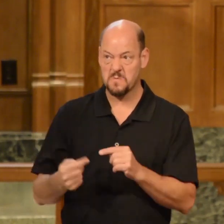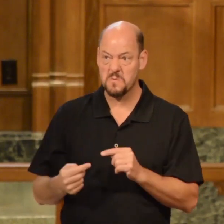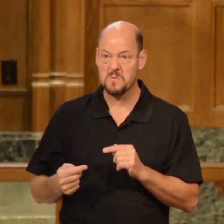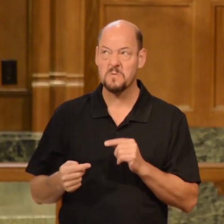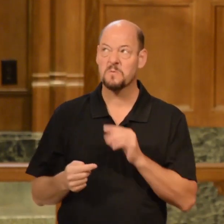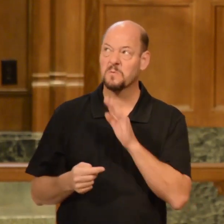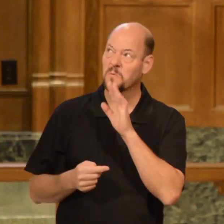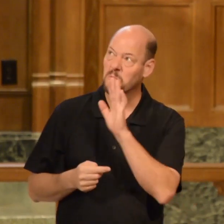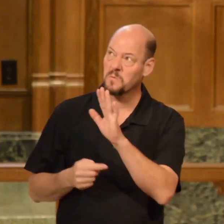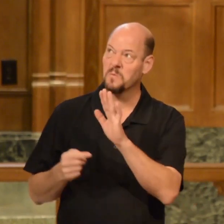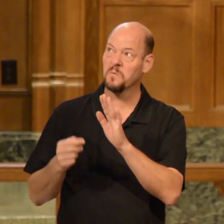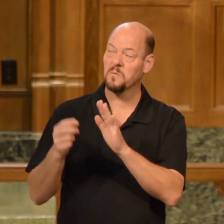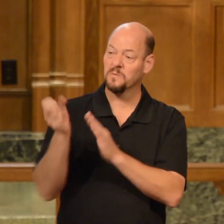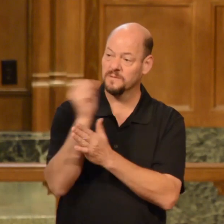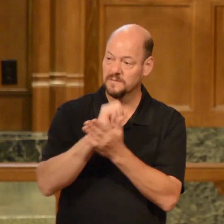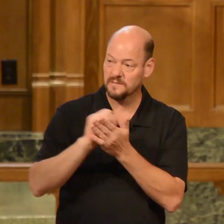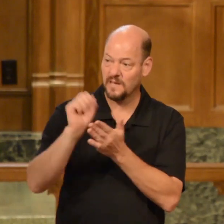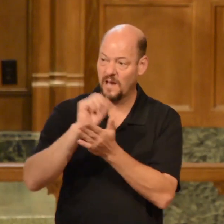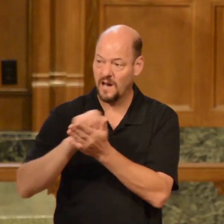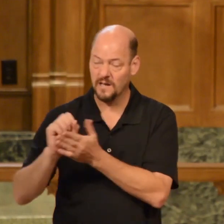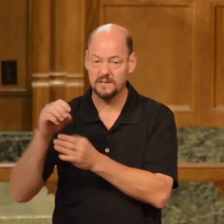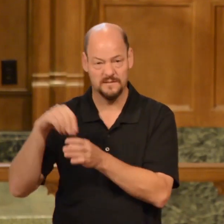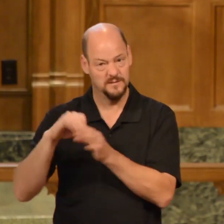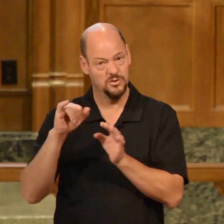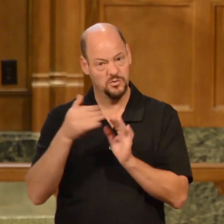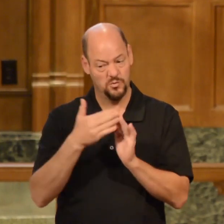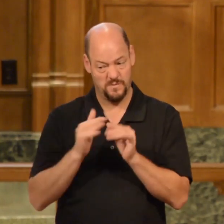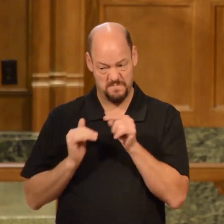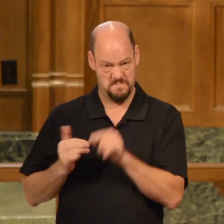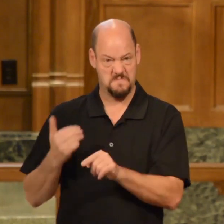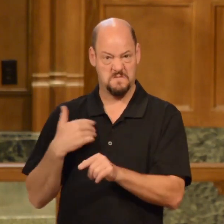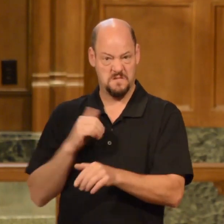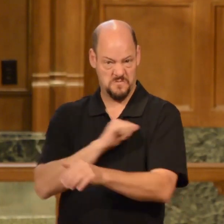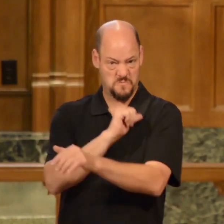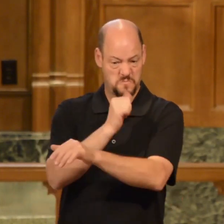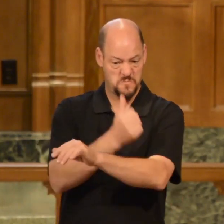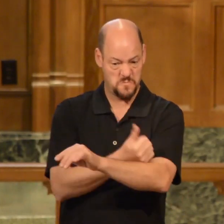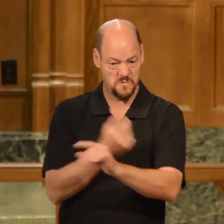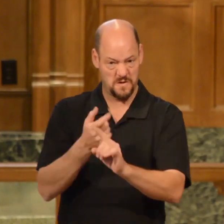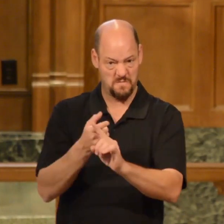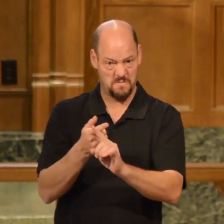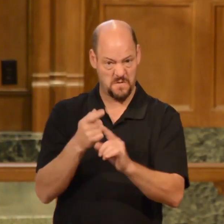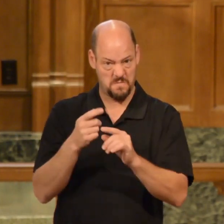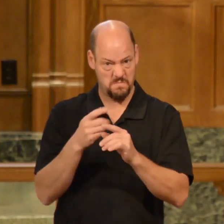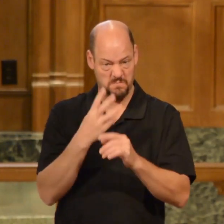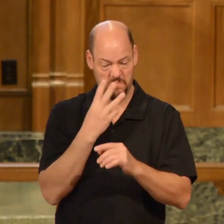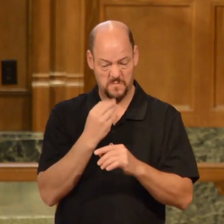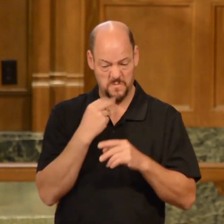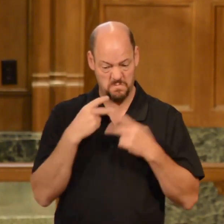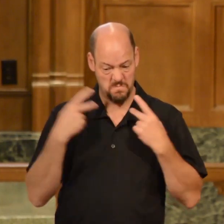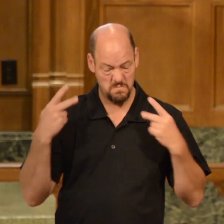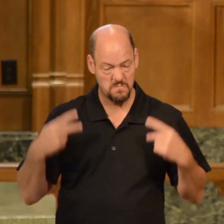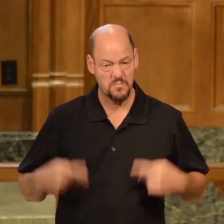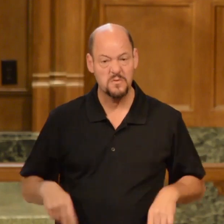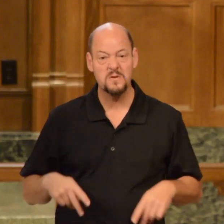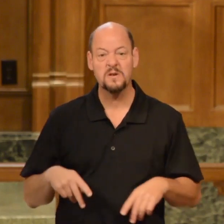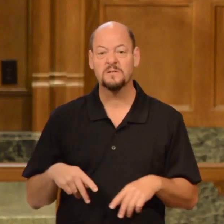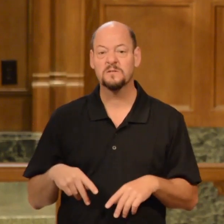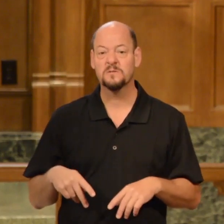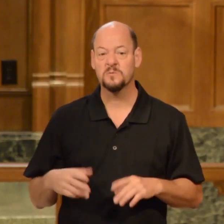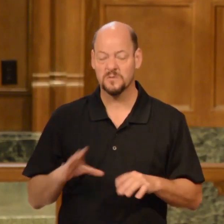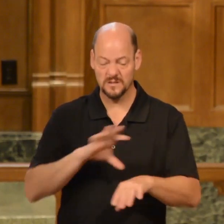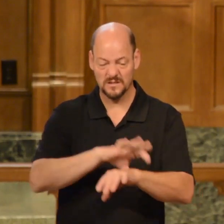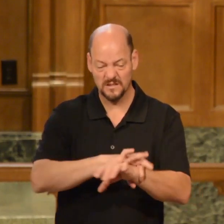your saints in Jerusalem and here he has authority from the chief priests to bind all who call on your name